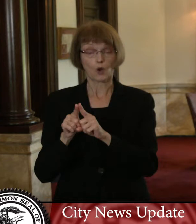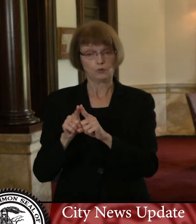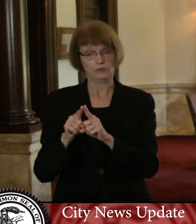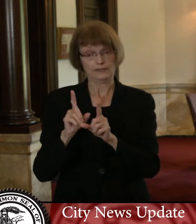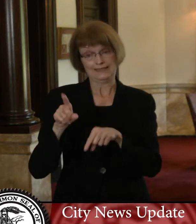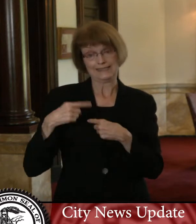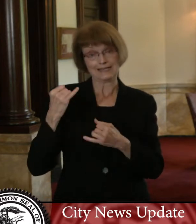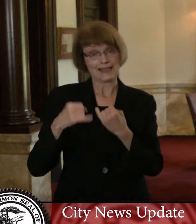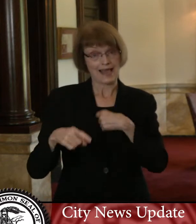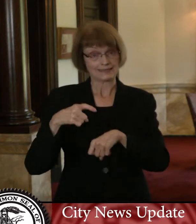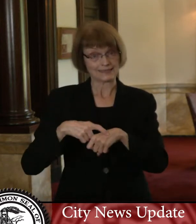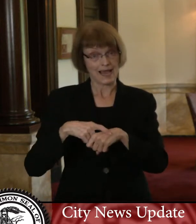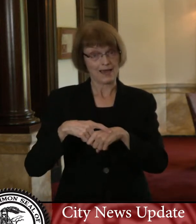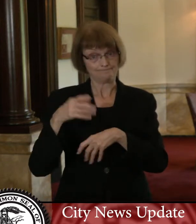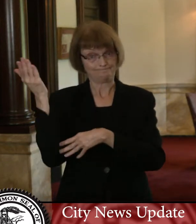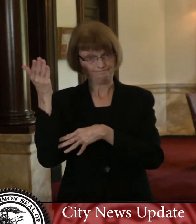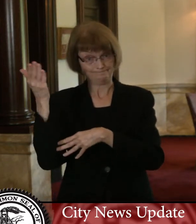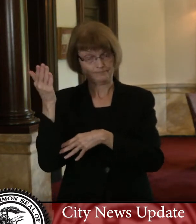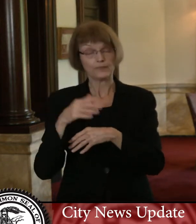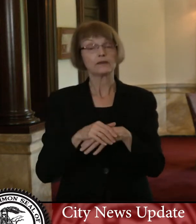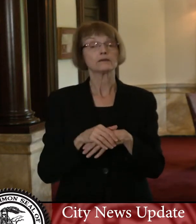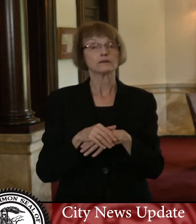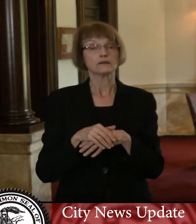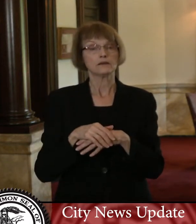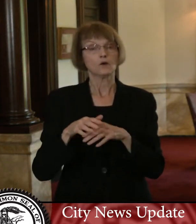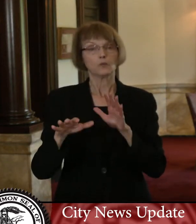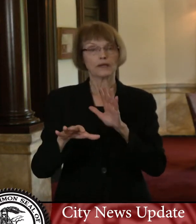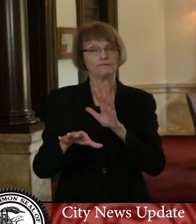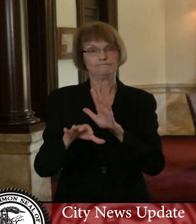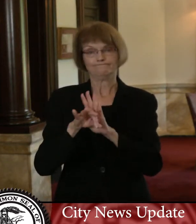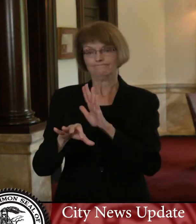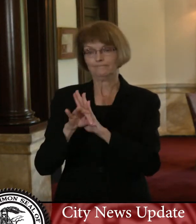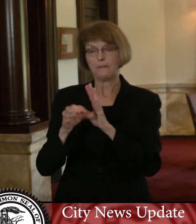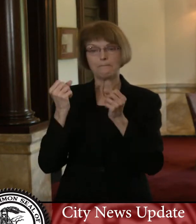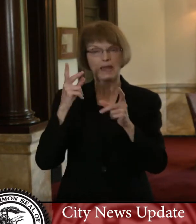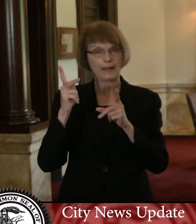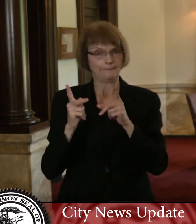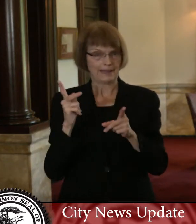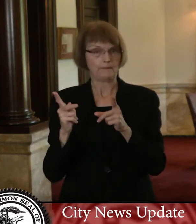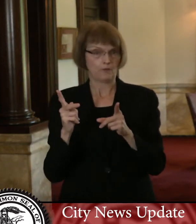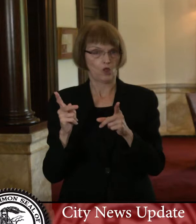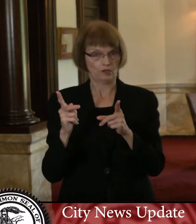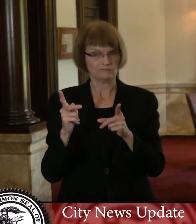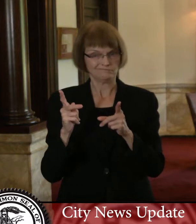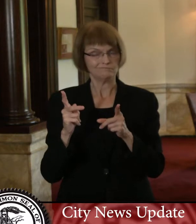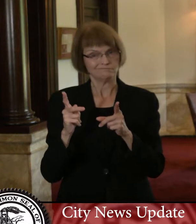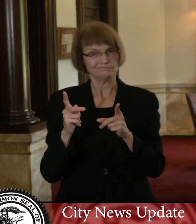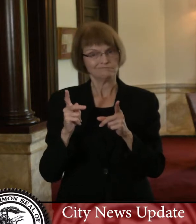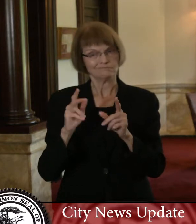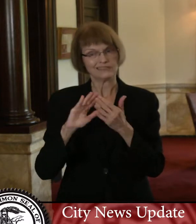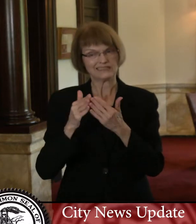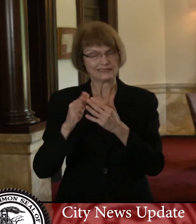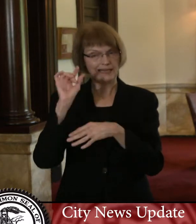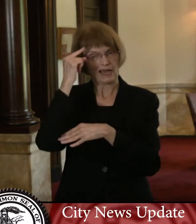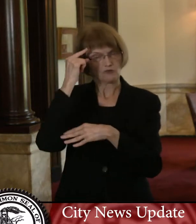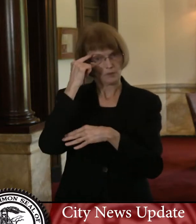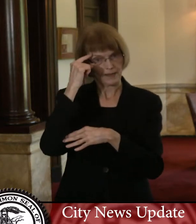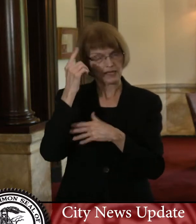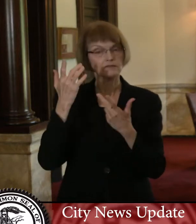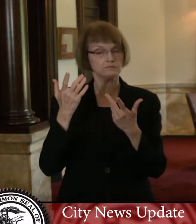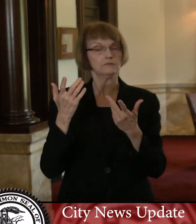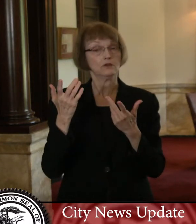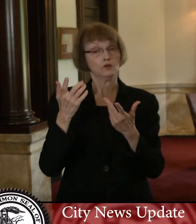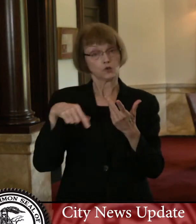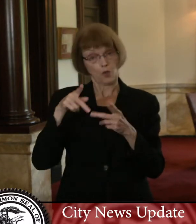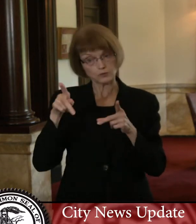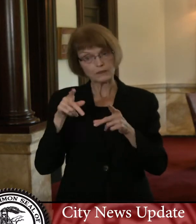last live stream, we have reappointed many key appointees across city government so they can continue to